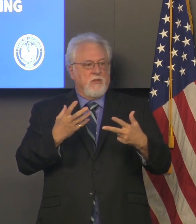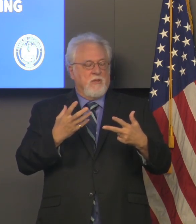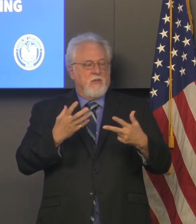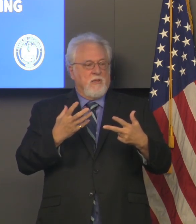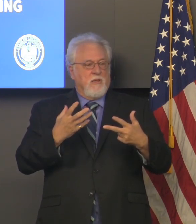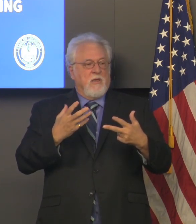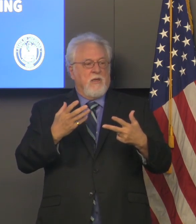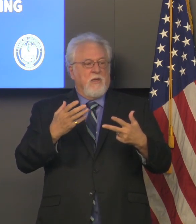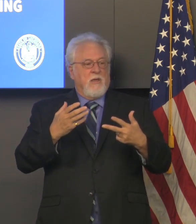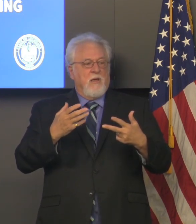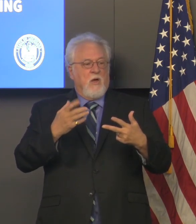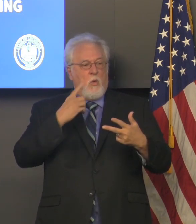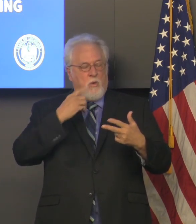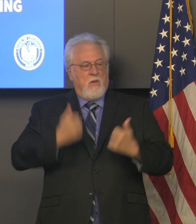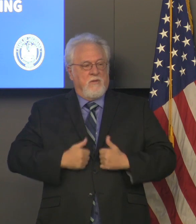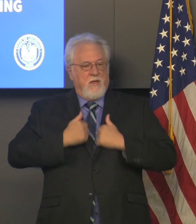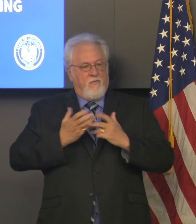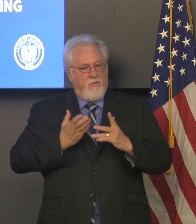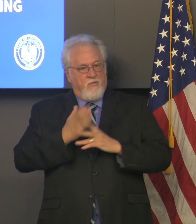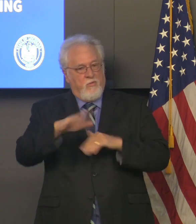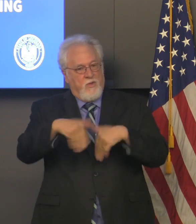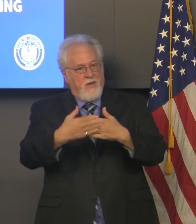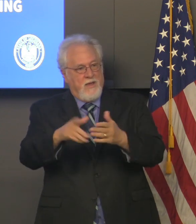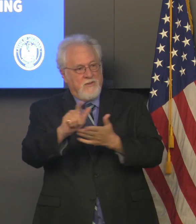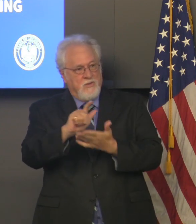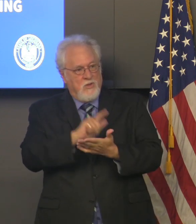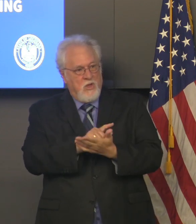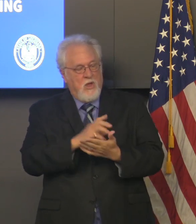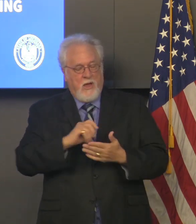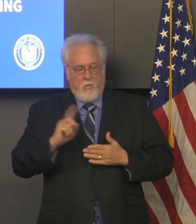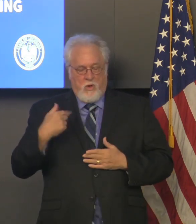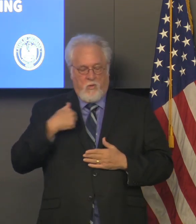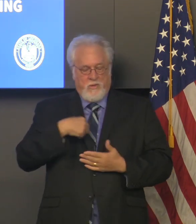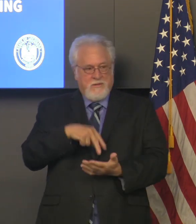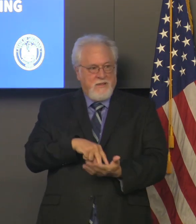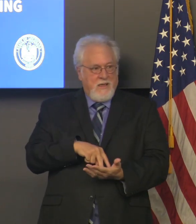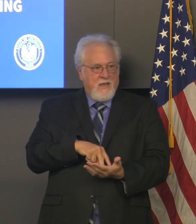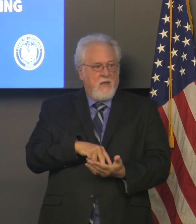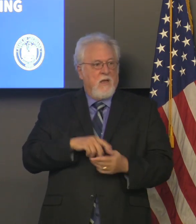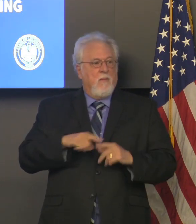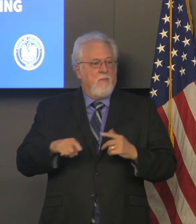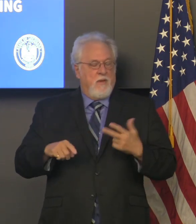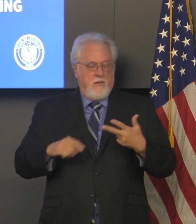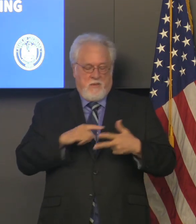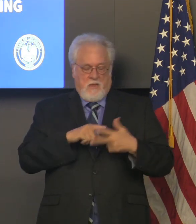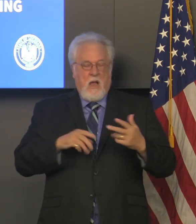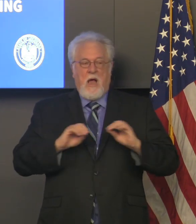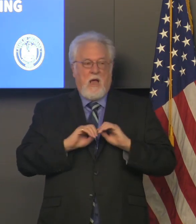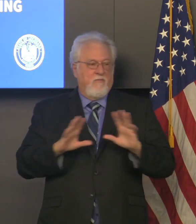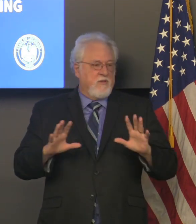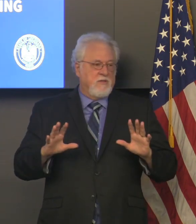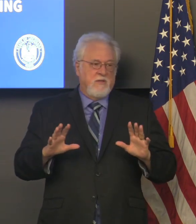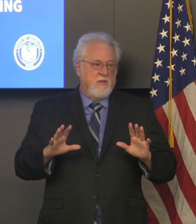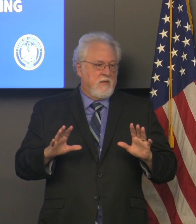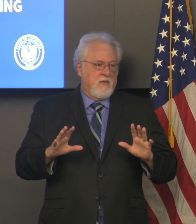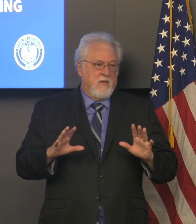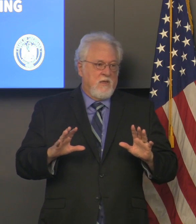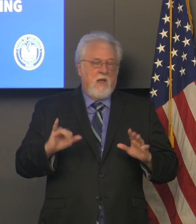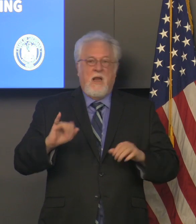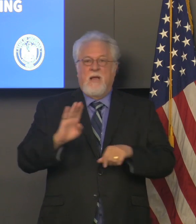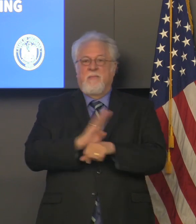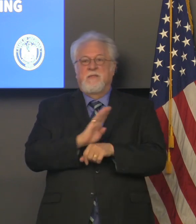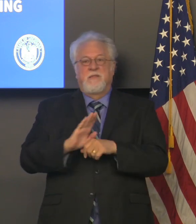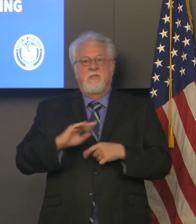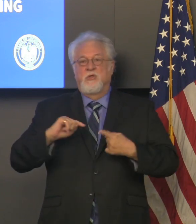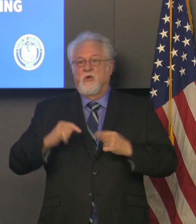piece of legislation, and where we're going to be. But obviously, we know, just like businesses are